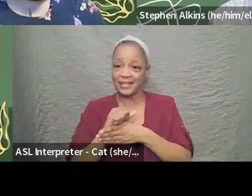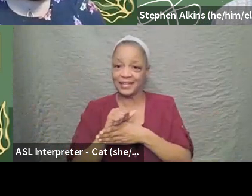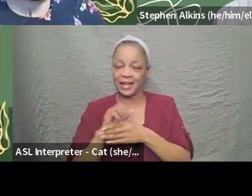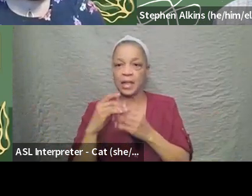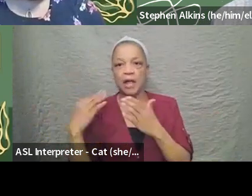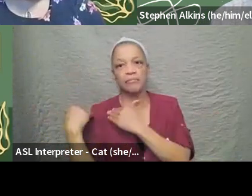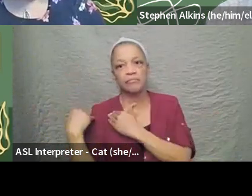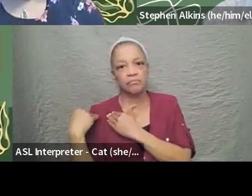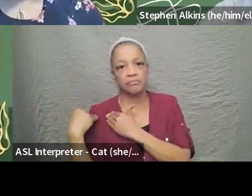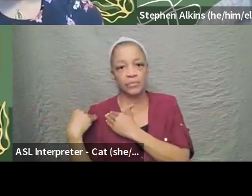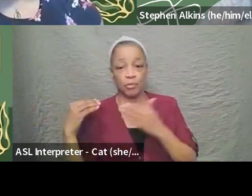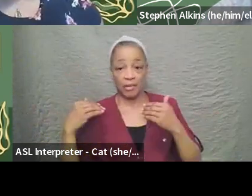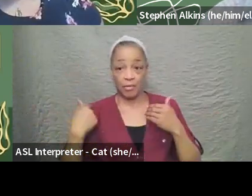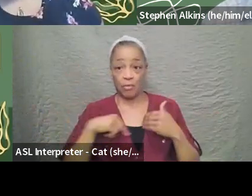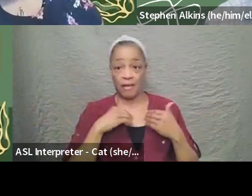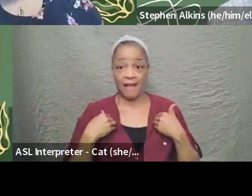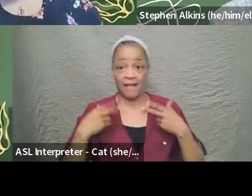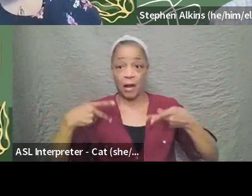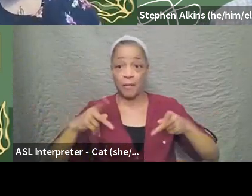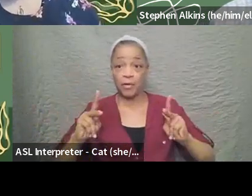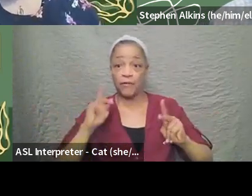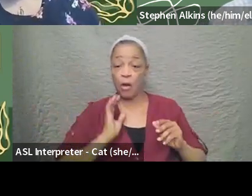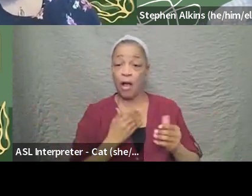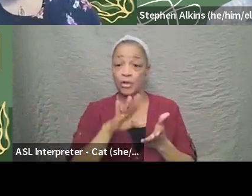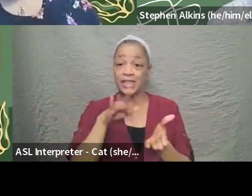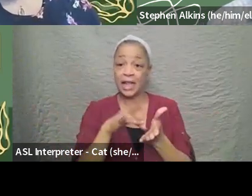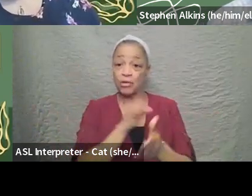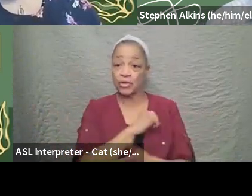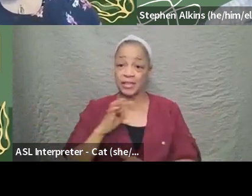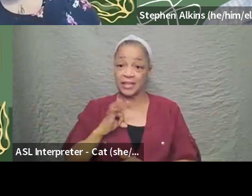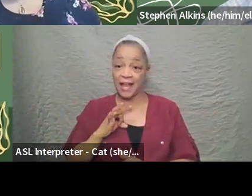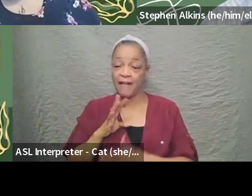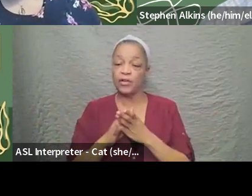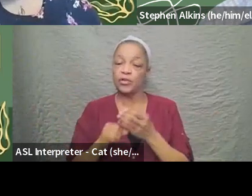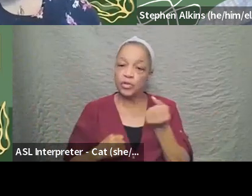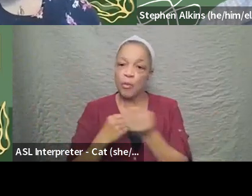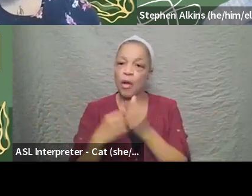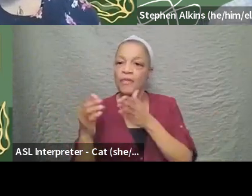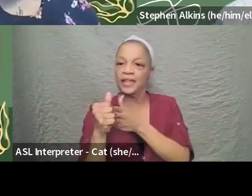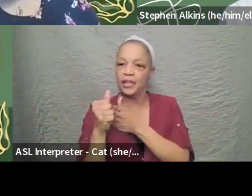that there is an opportunity for our center staff to really step in and really support the leadership there.